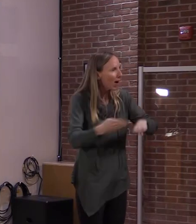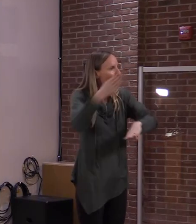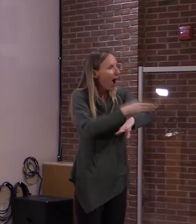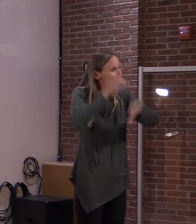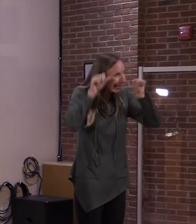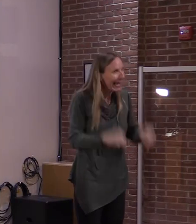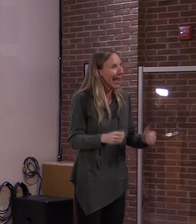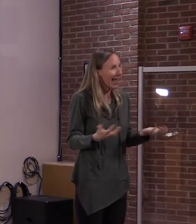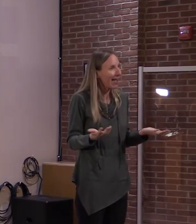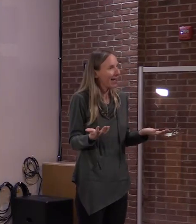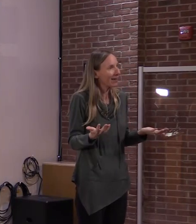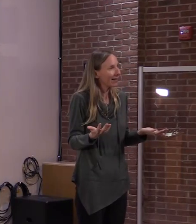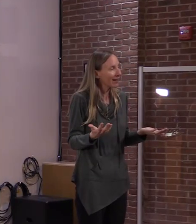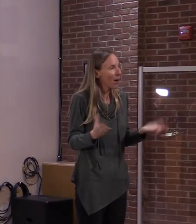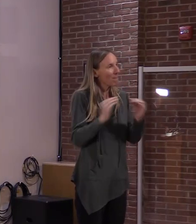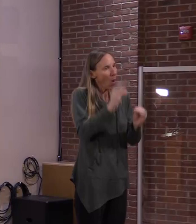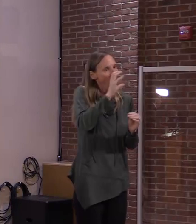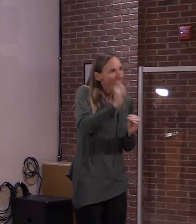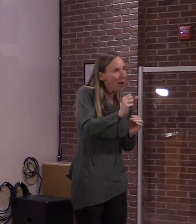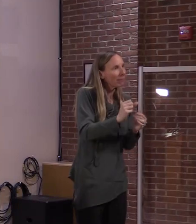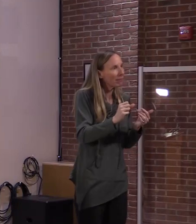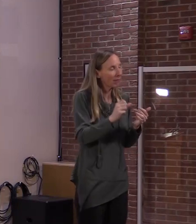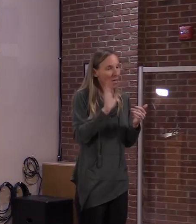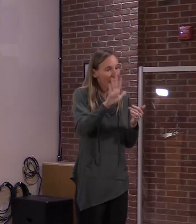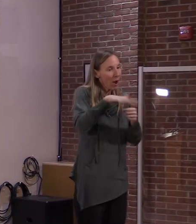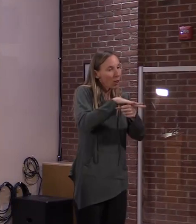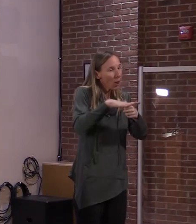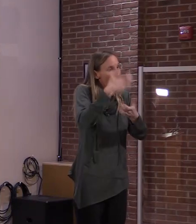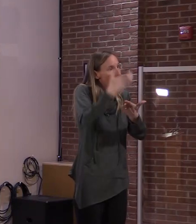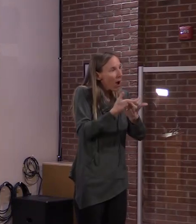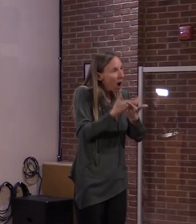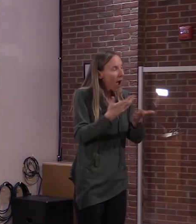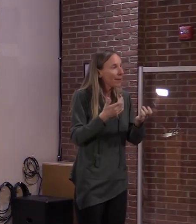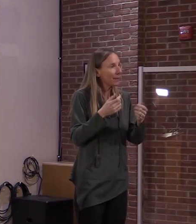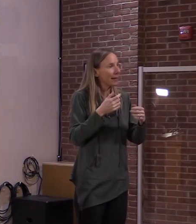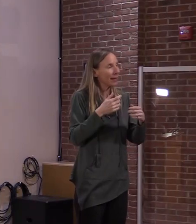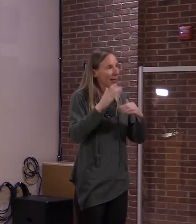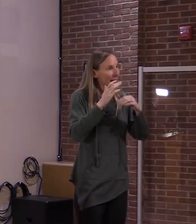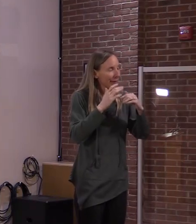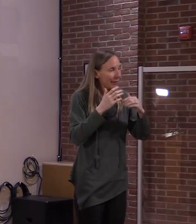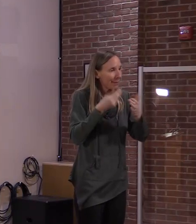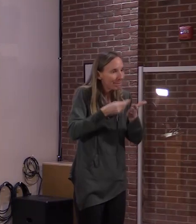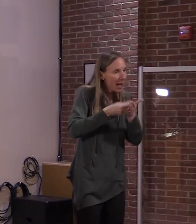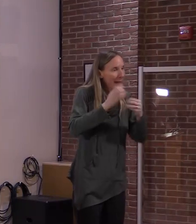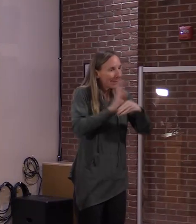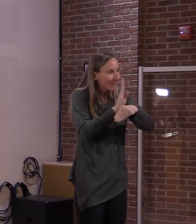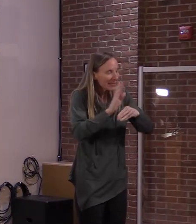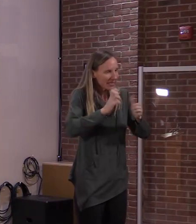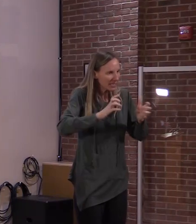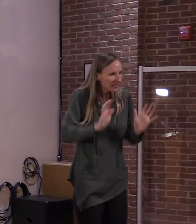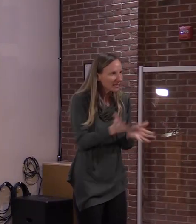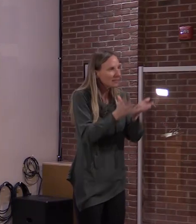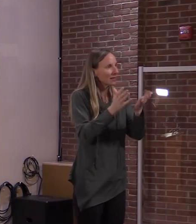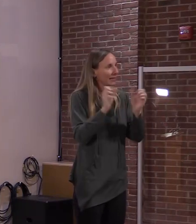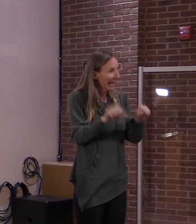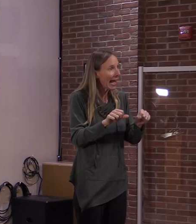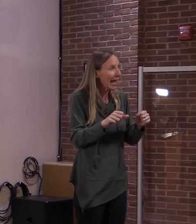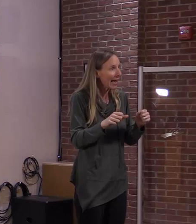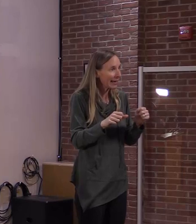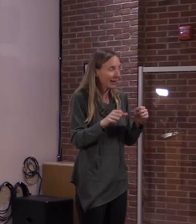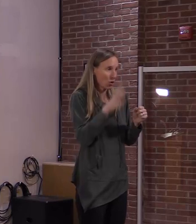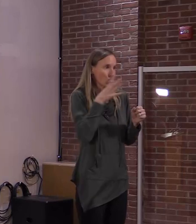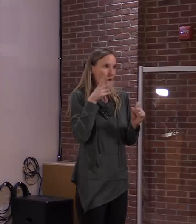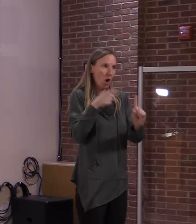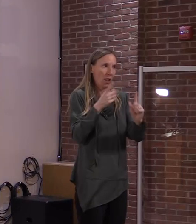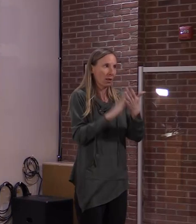attractive. We can help their local economies. And I think that, again, it'll be, from